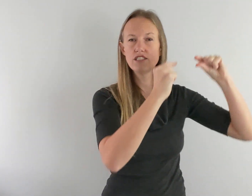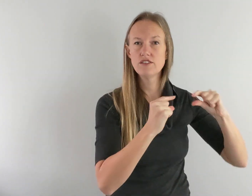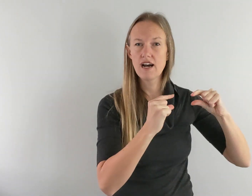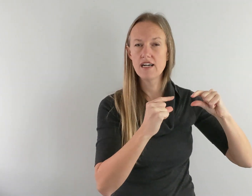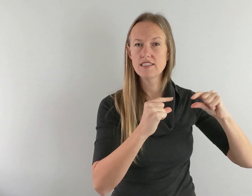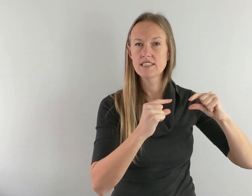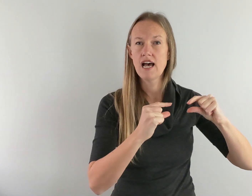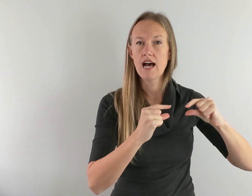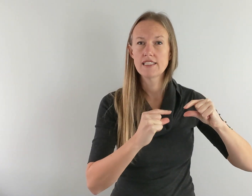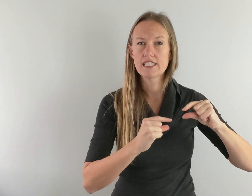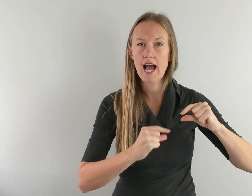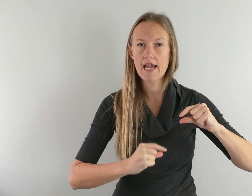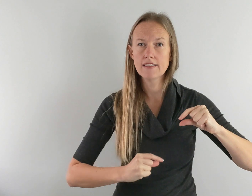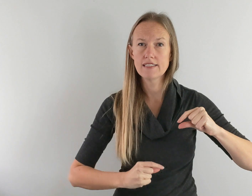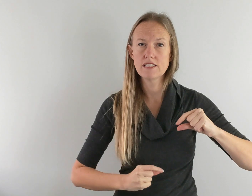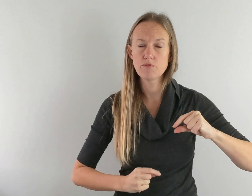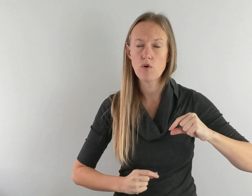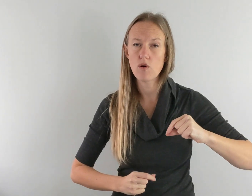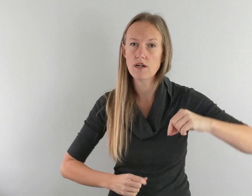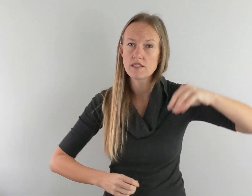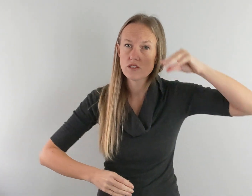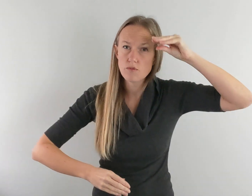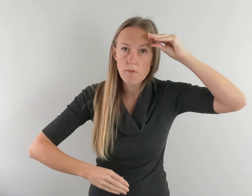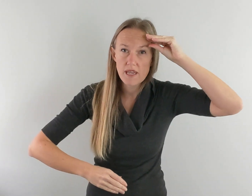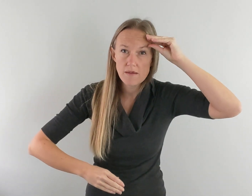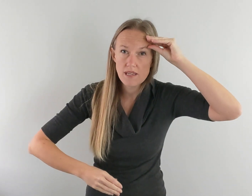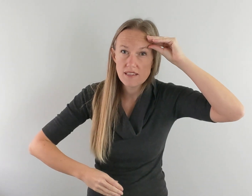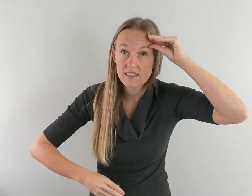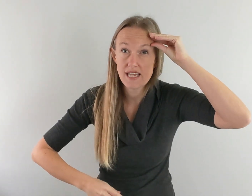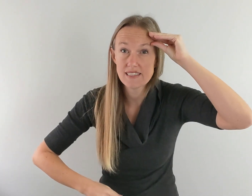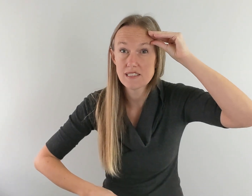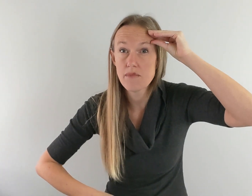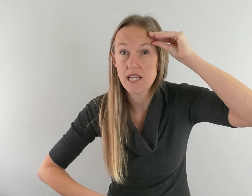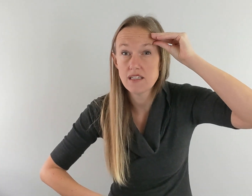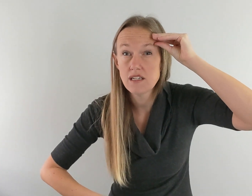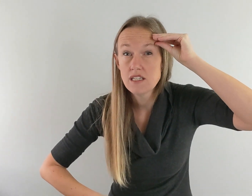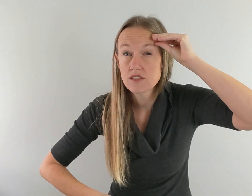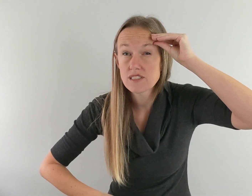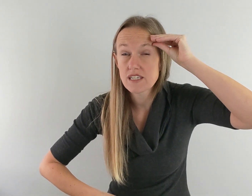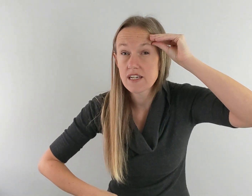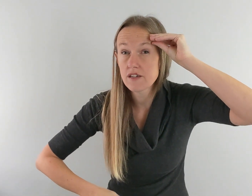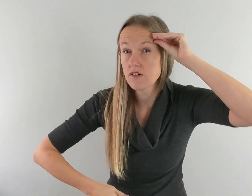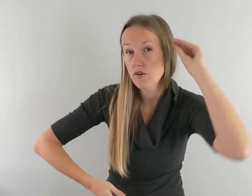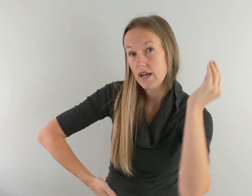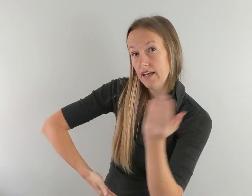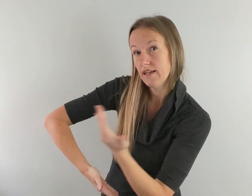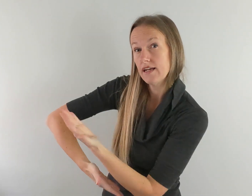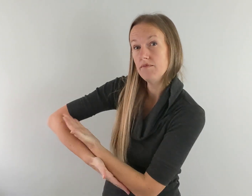unto us a child is born. So a baby, in this case it's a male. So we start here at our forehead and come